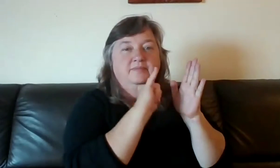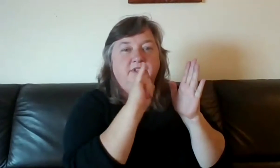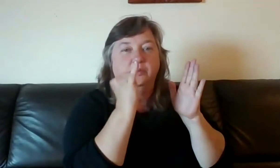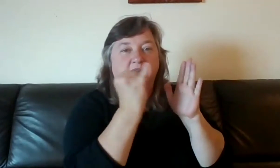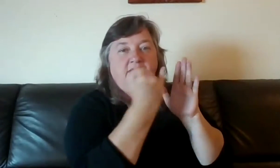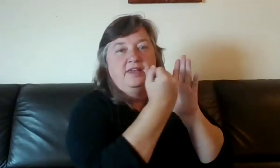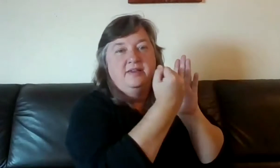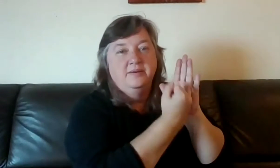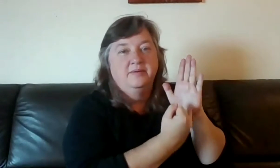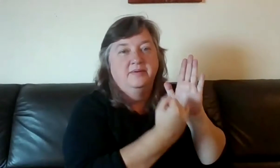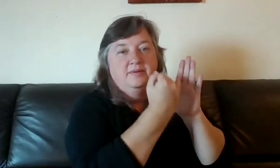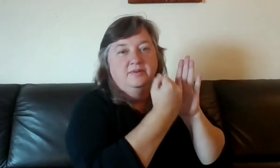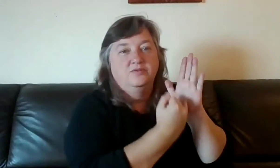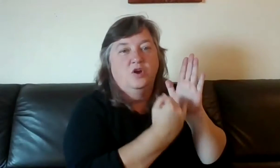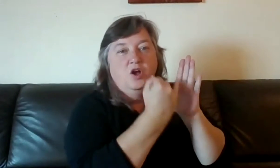Take your pinky. Draw.